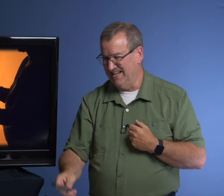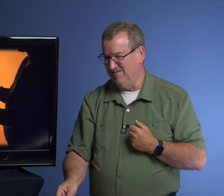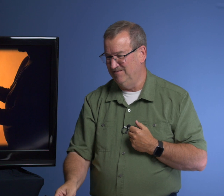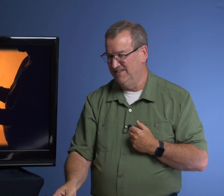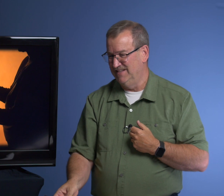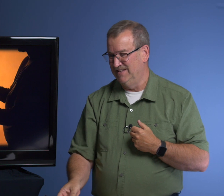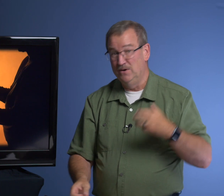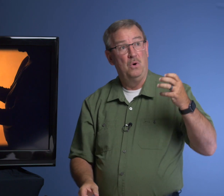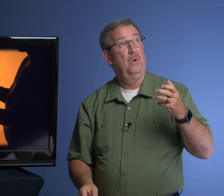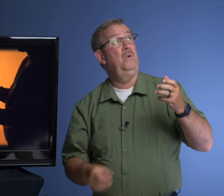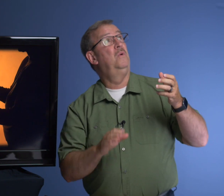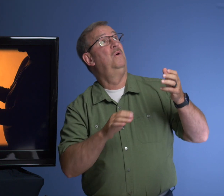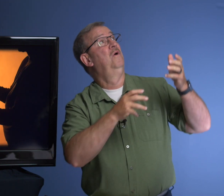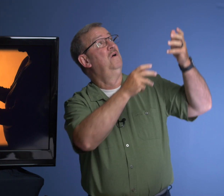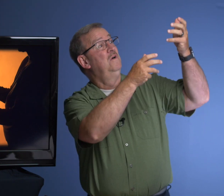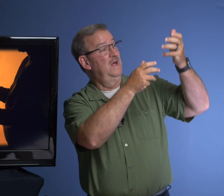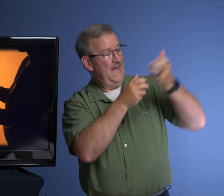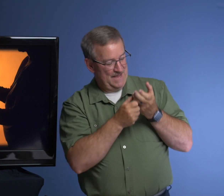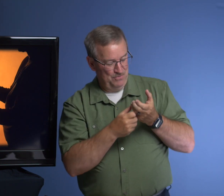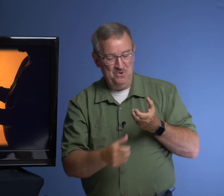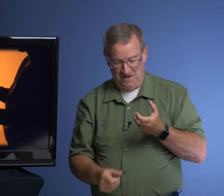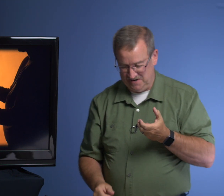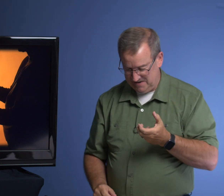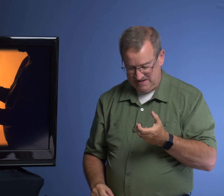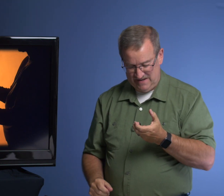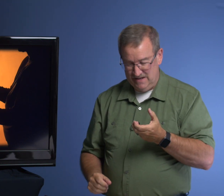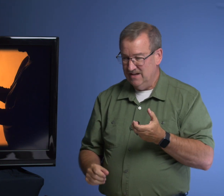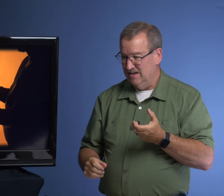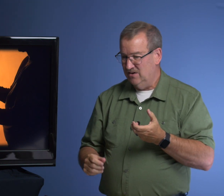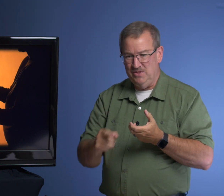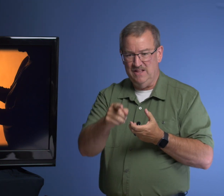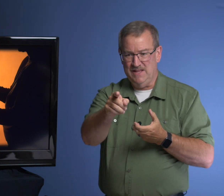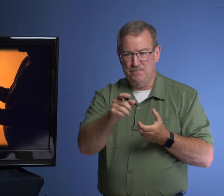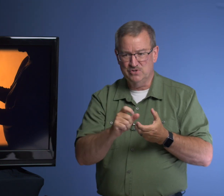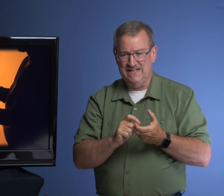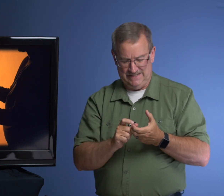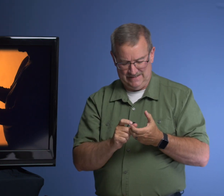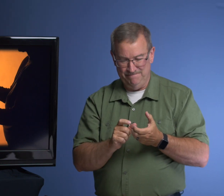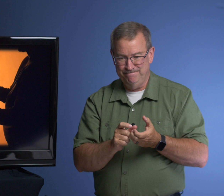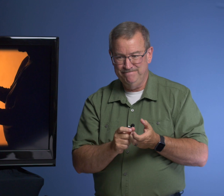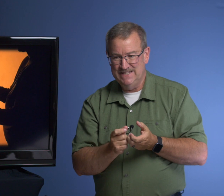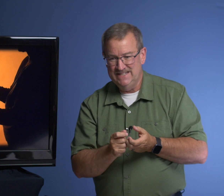give. Oh, I get more. Oh, that person has.